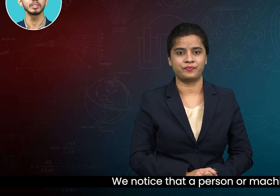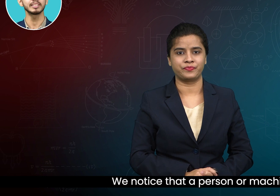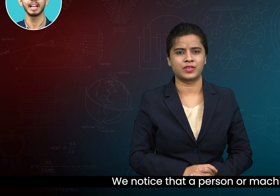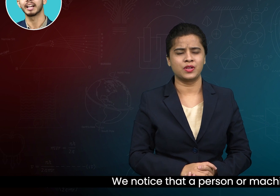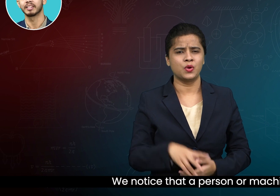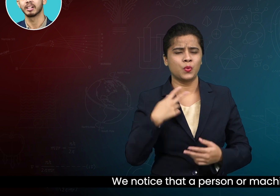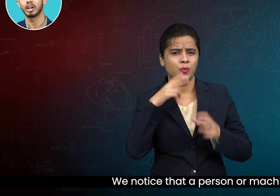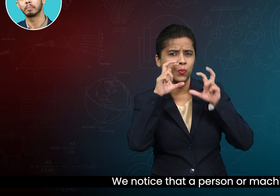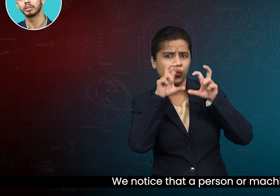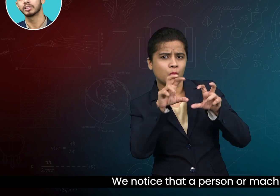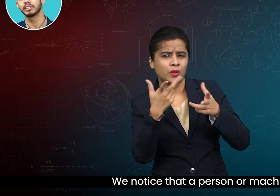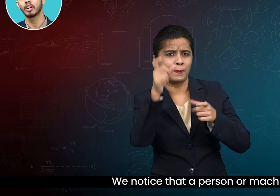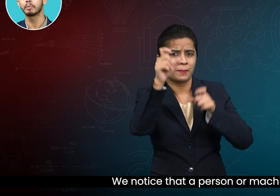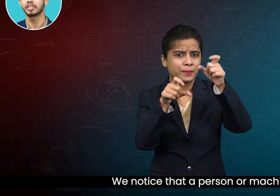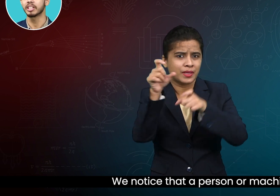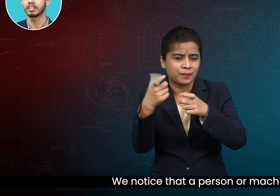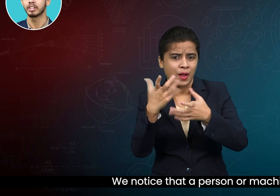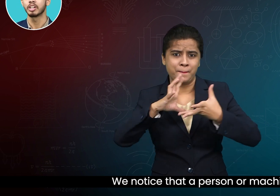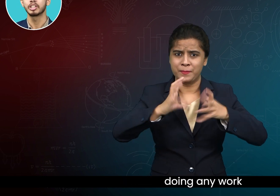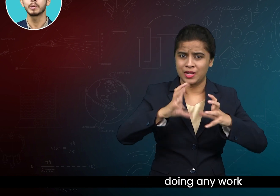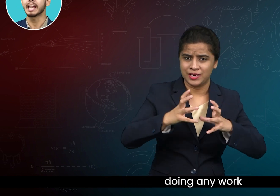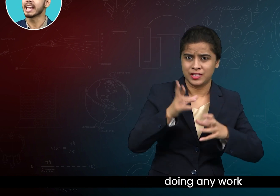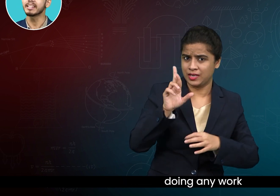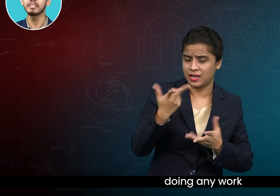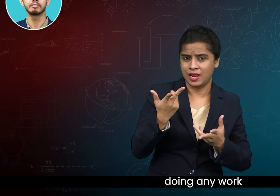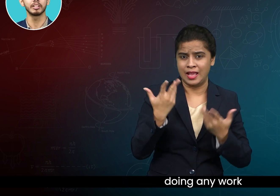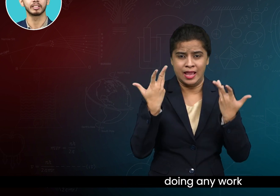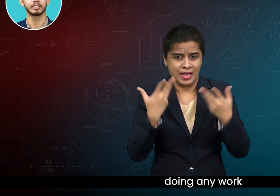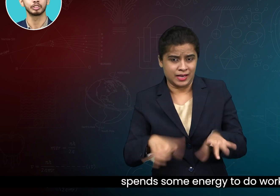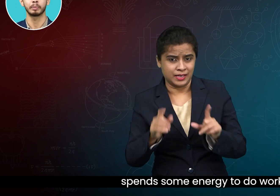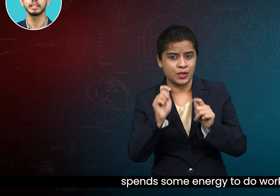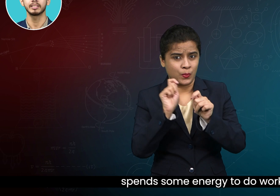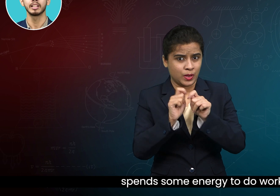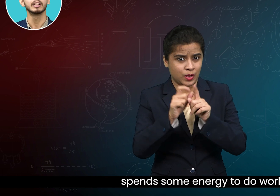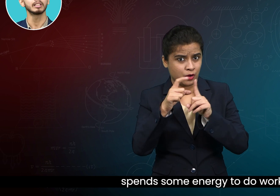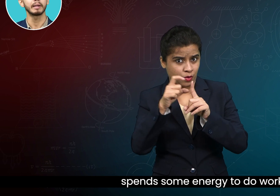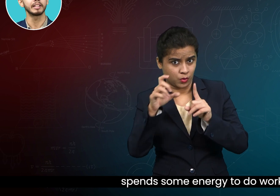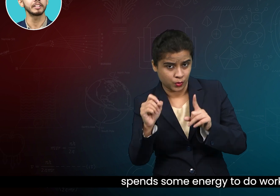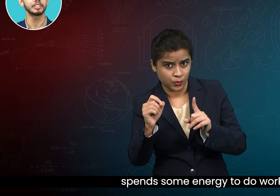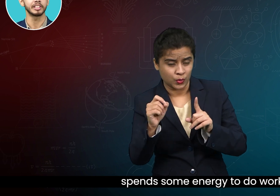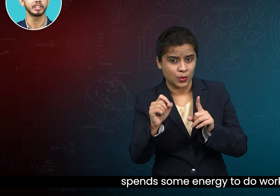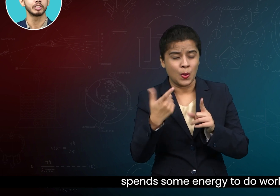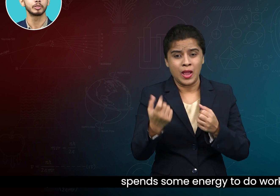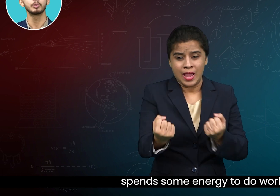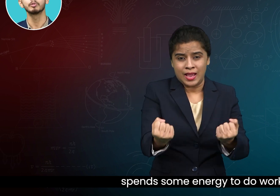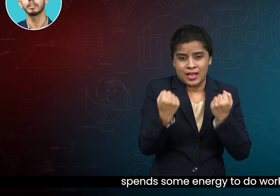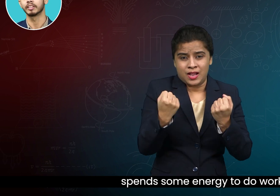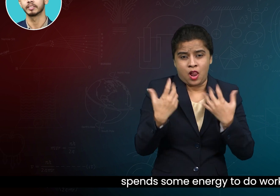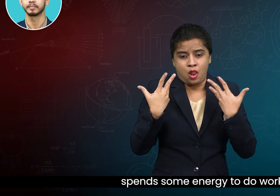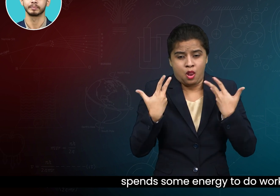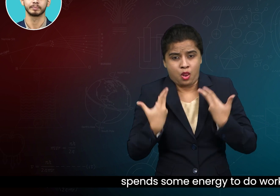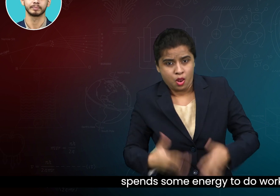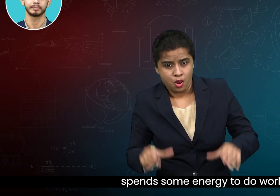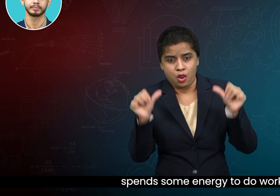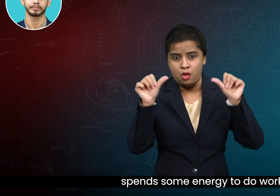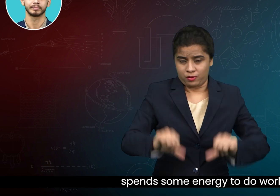We notice that a person or machine doing any work spends some energy to do work.